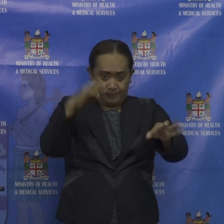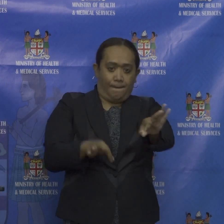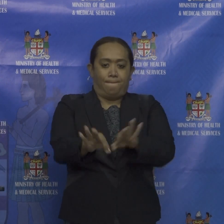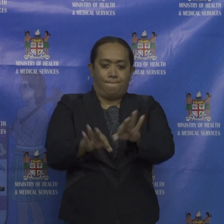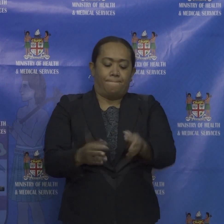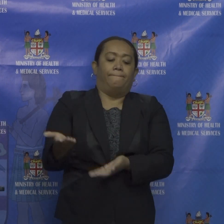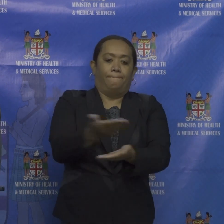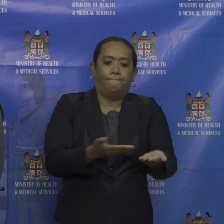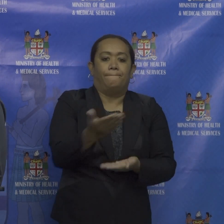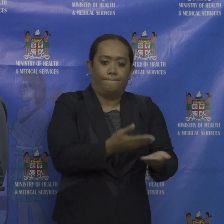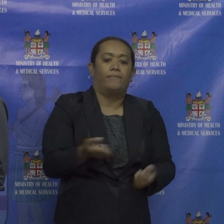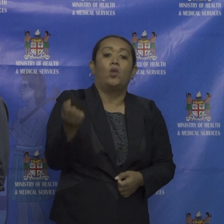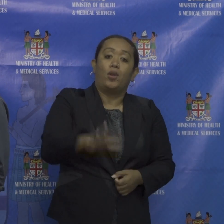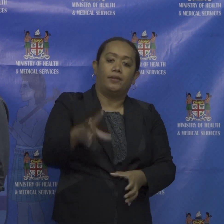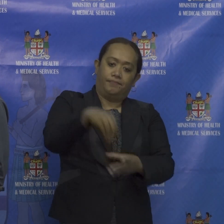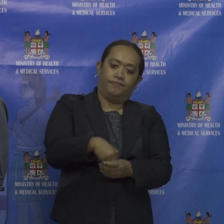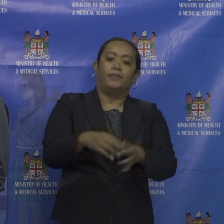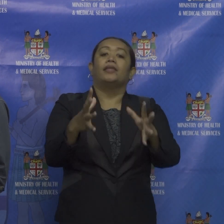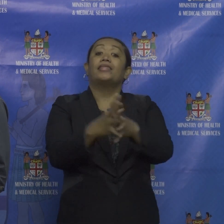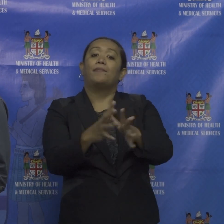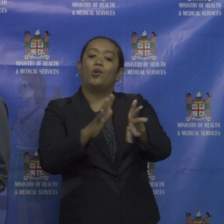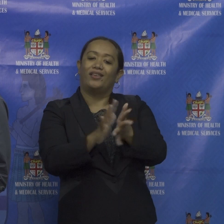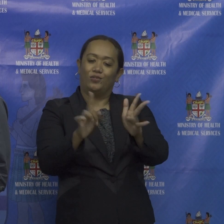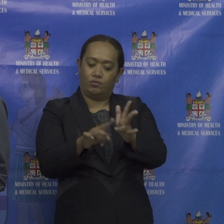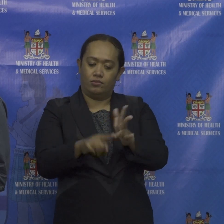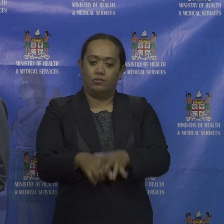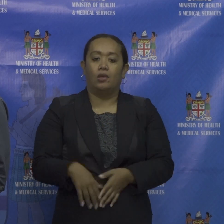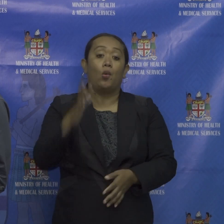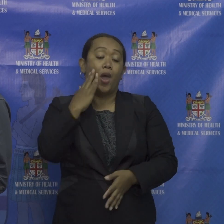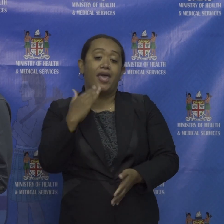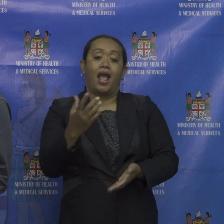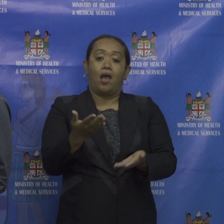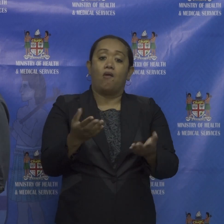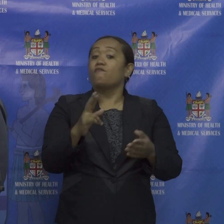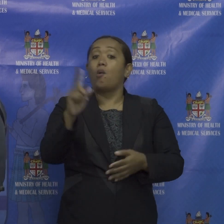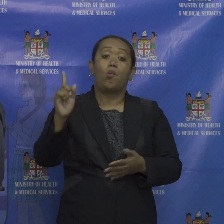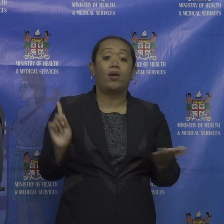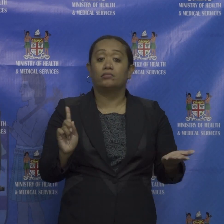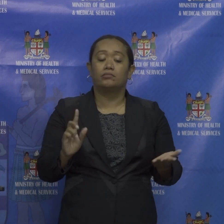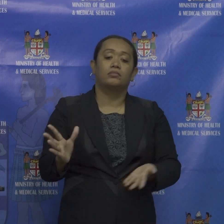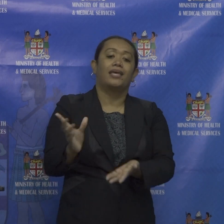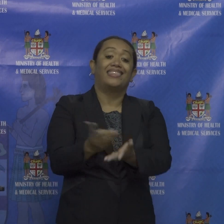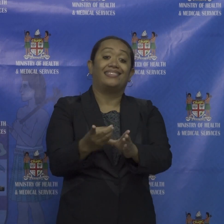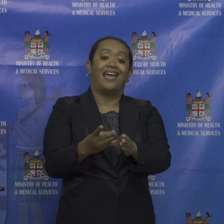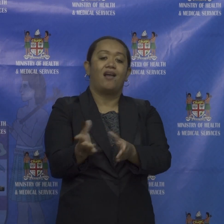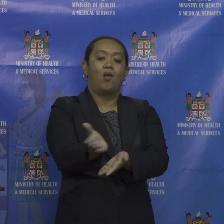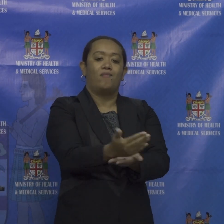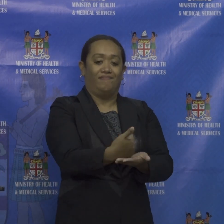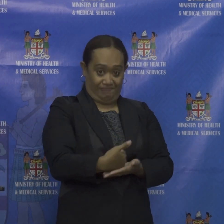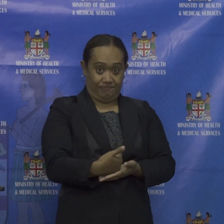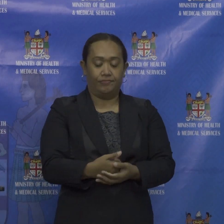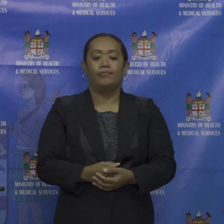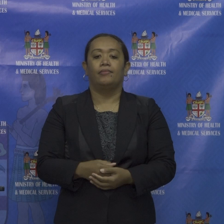in consultation with our colleagues from WHO, especially when it comes to data collection. I'll let Dr. Ali